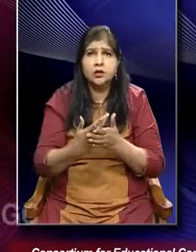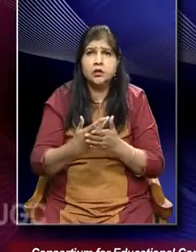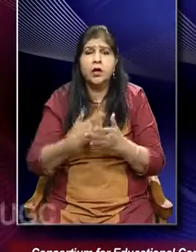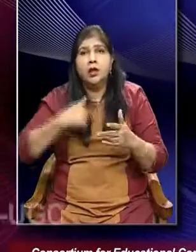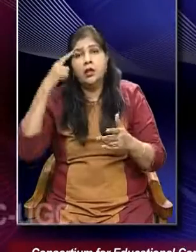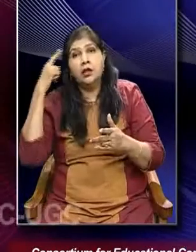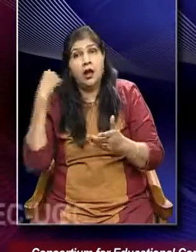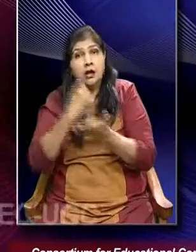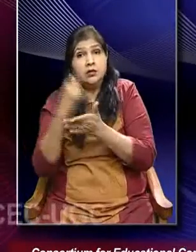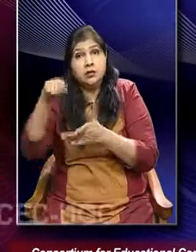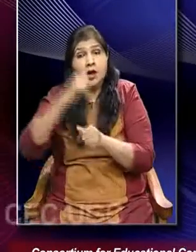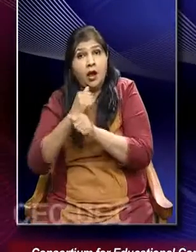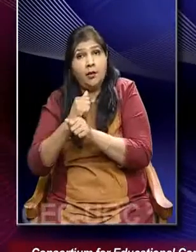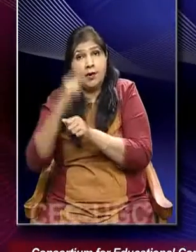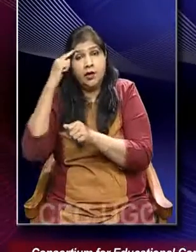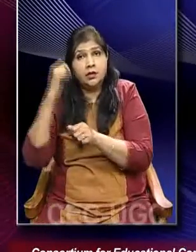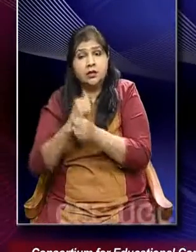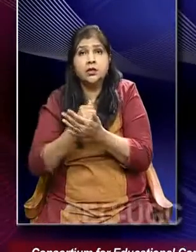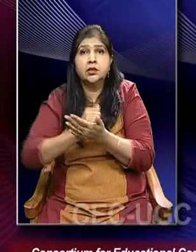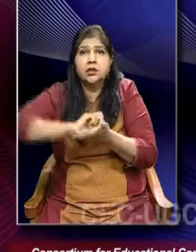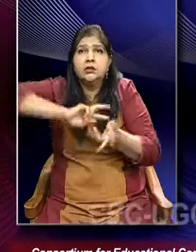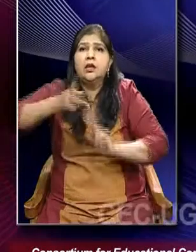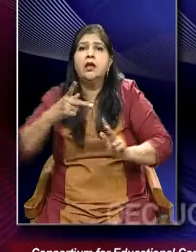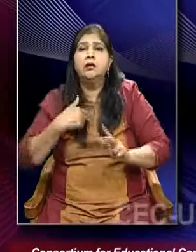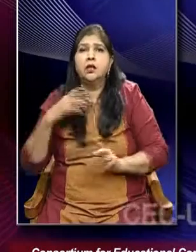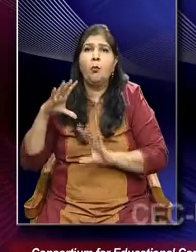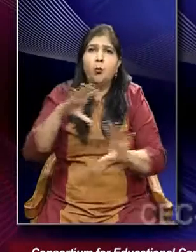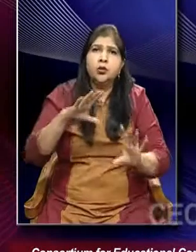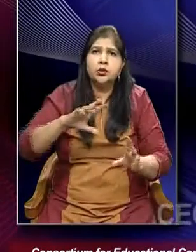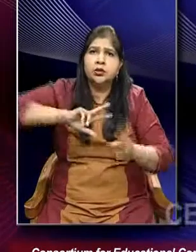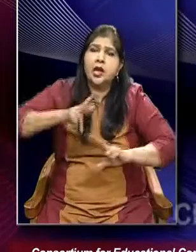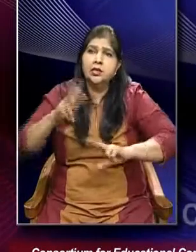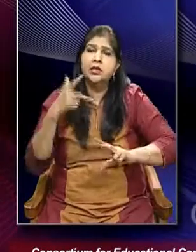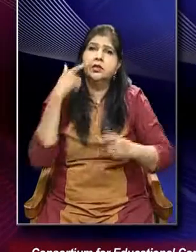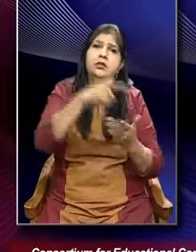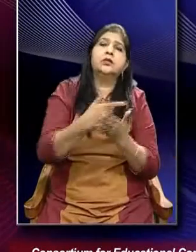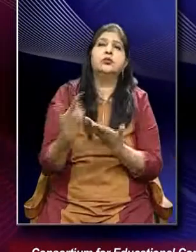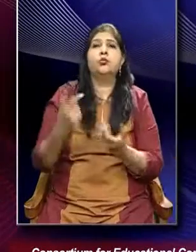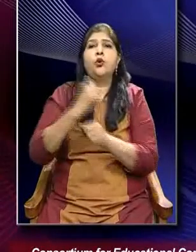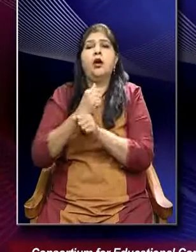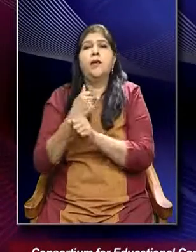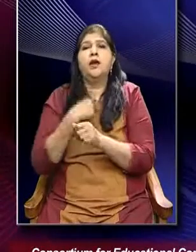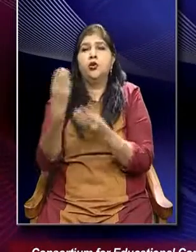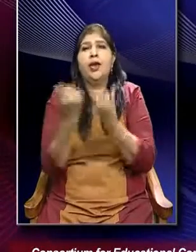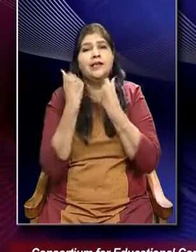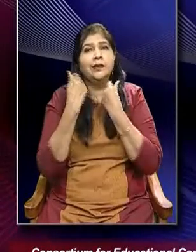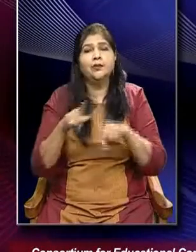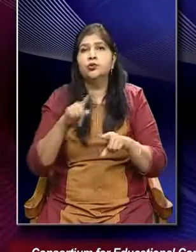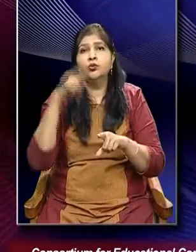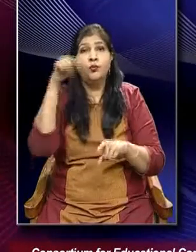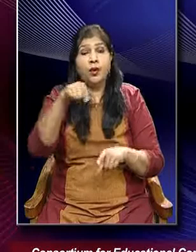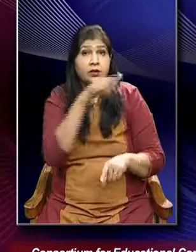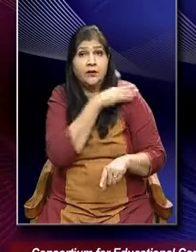the decision-making ability of the nation state. So therefore,